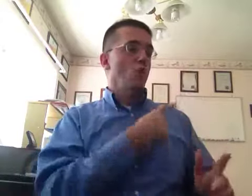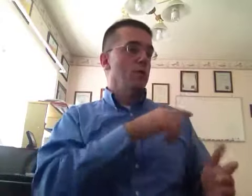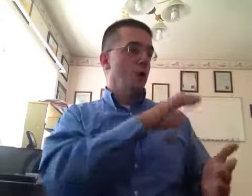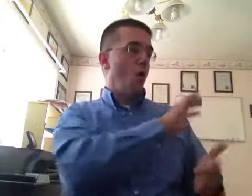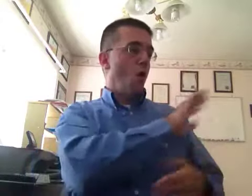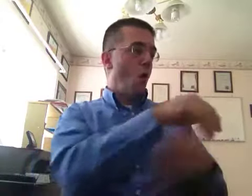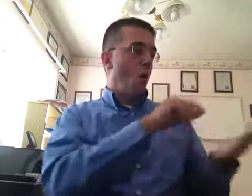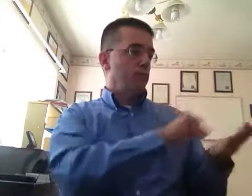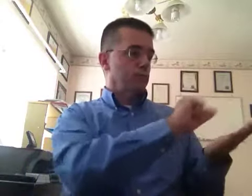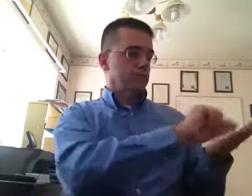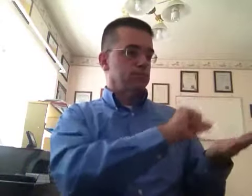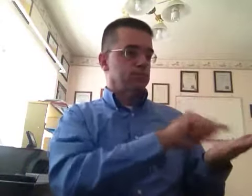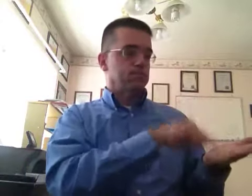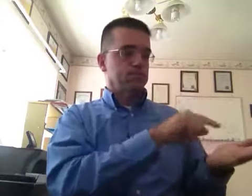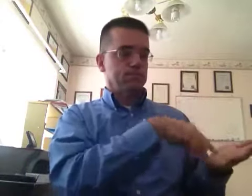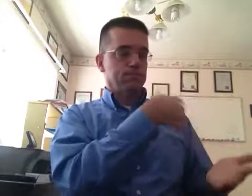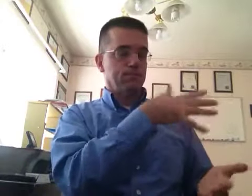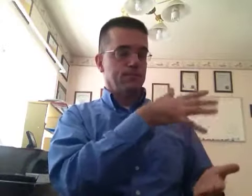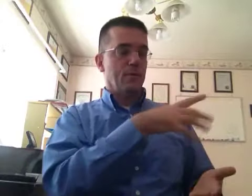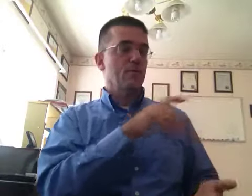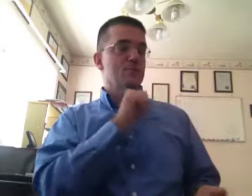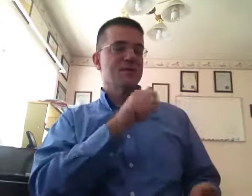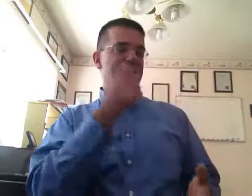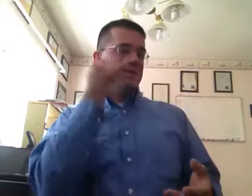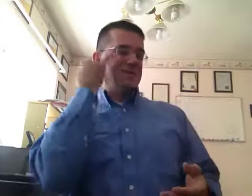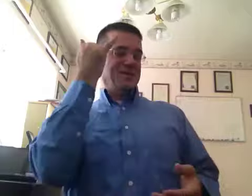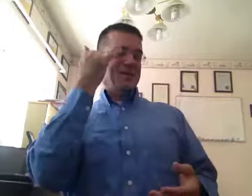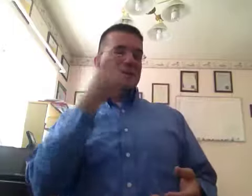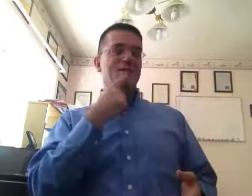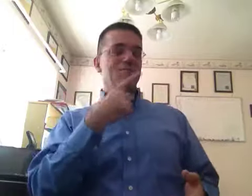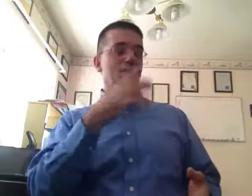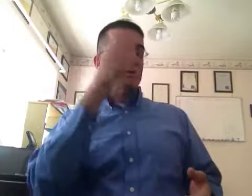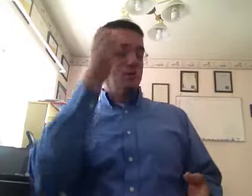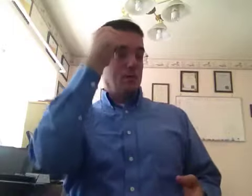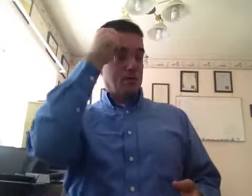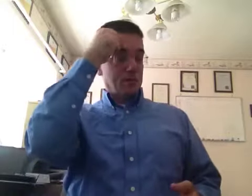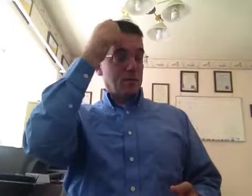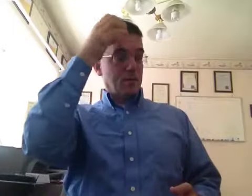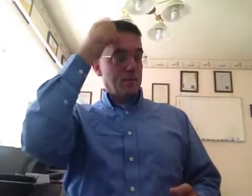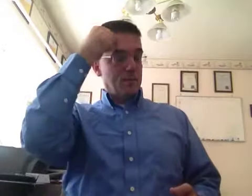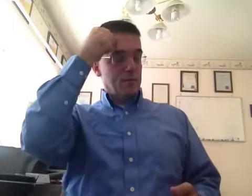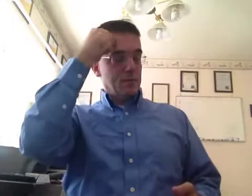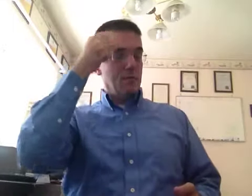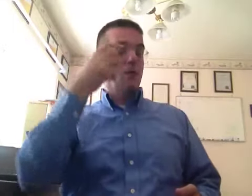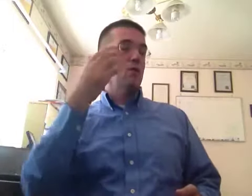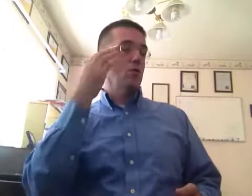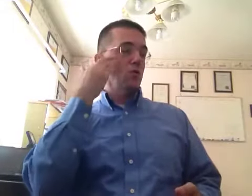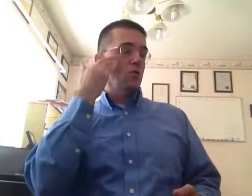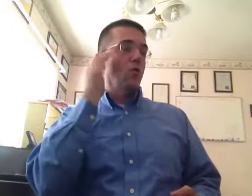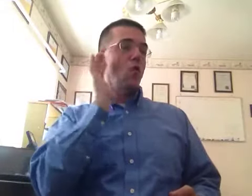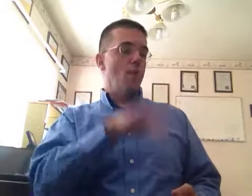going to the freaking bank. And so your most powerful wealth-building tool is your income. The borrower is slave to the lender. All that stuff you've heard me say,